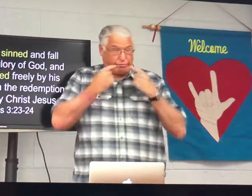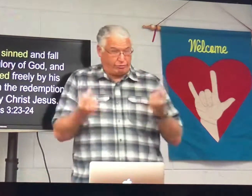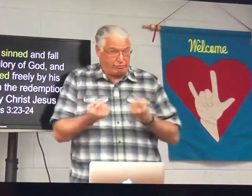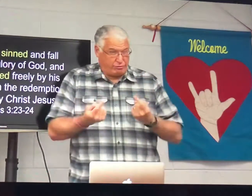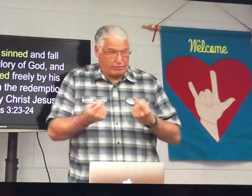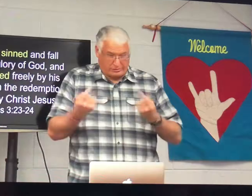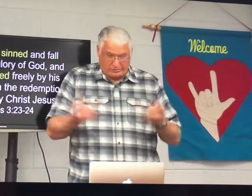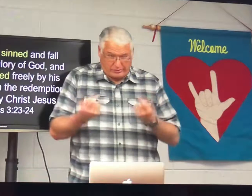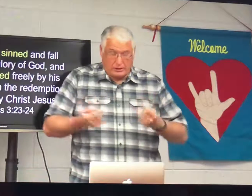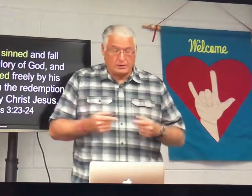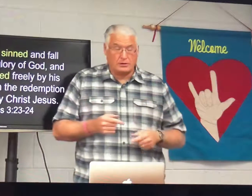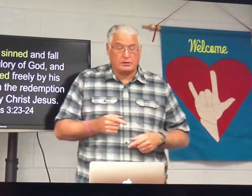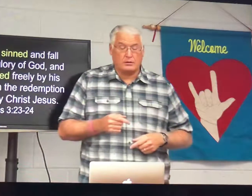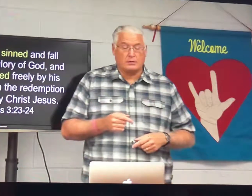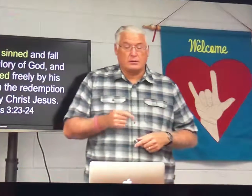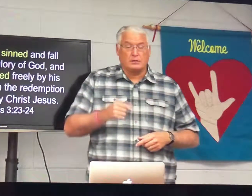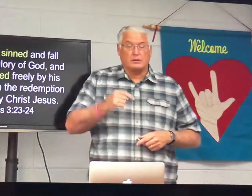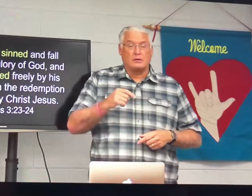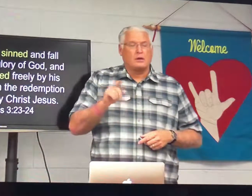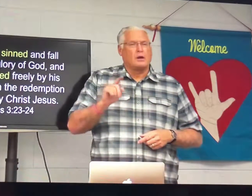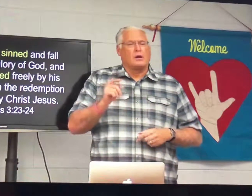The first pitch to him is a strike.